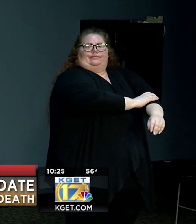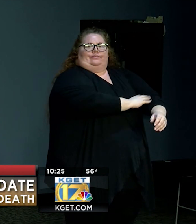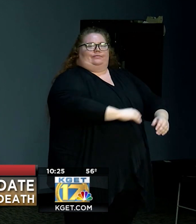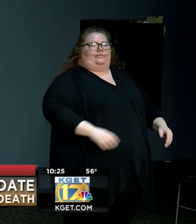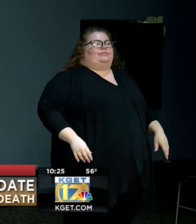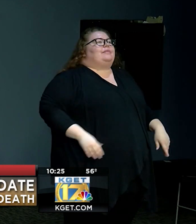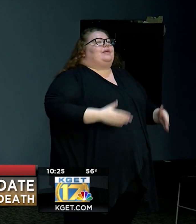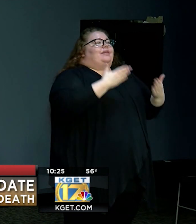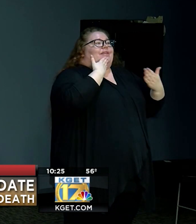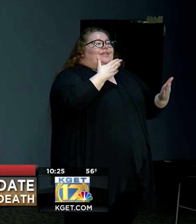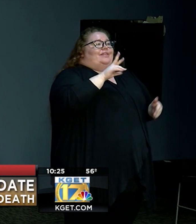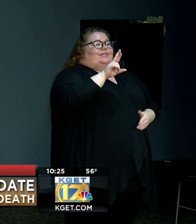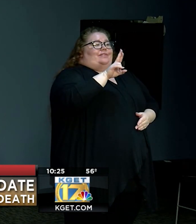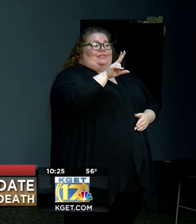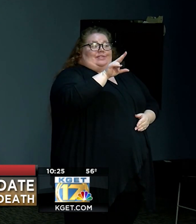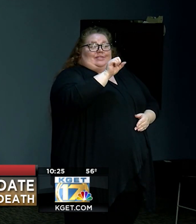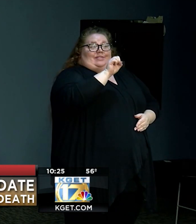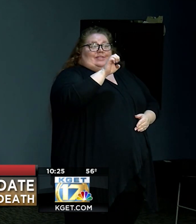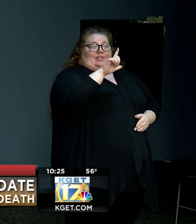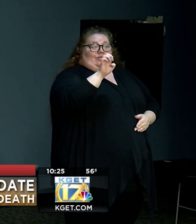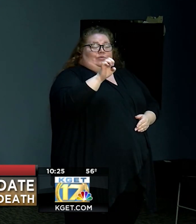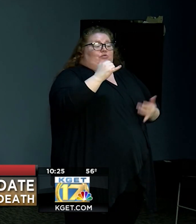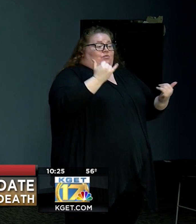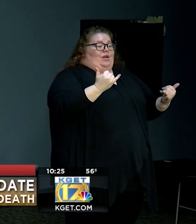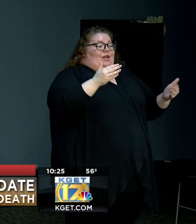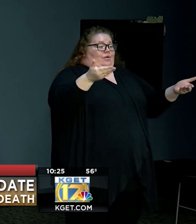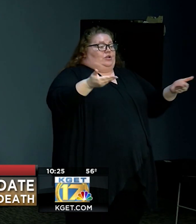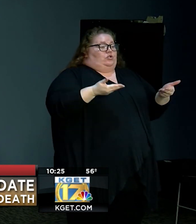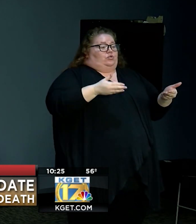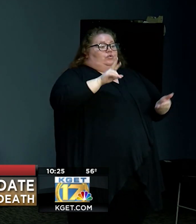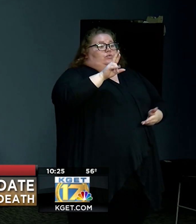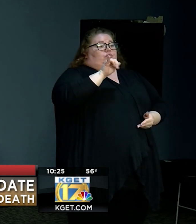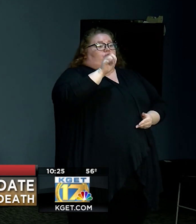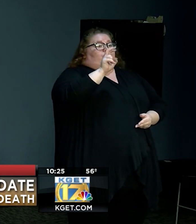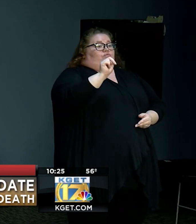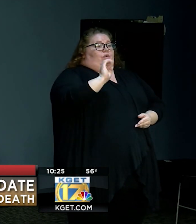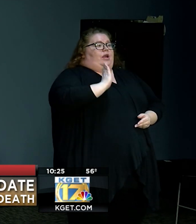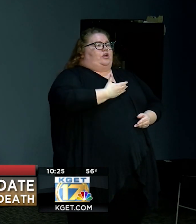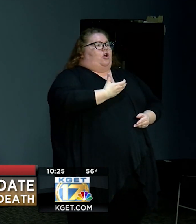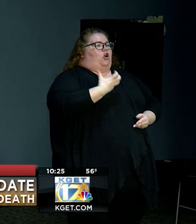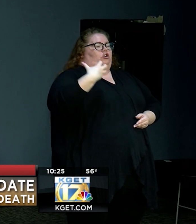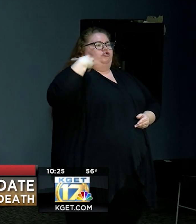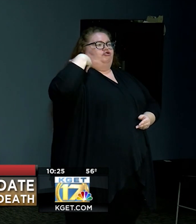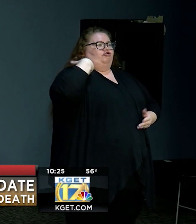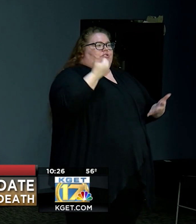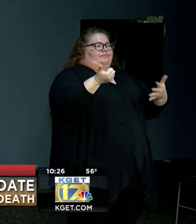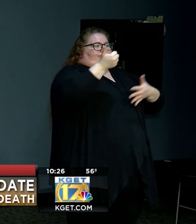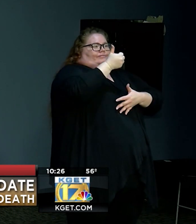Thank you, Russell. I would like to now introduce Ryan Alsop, our Chief Administrative Officer.